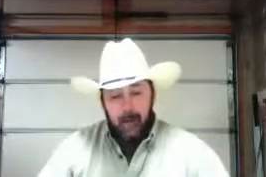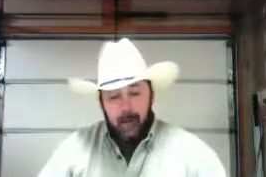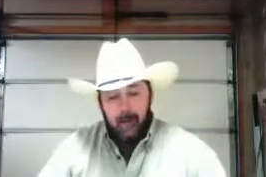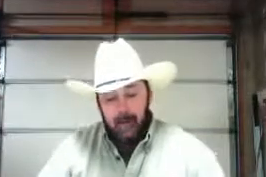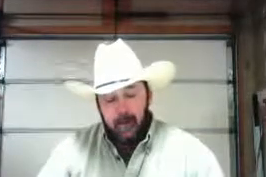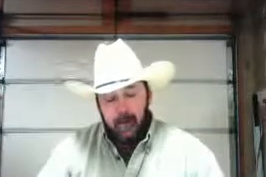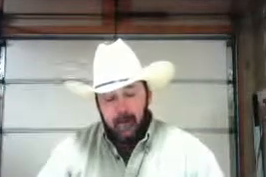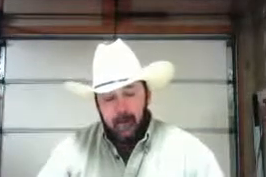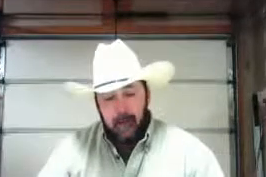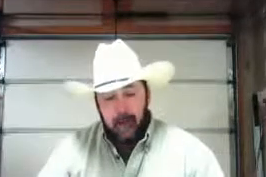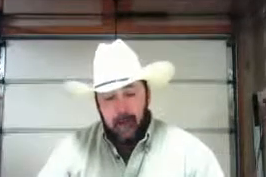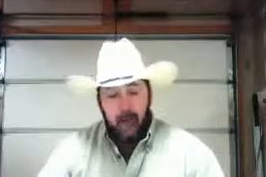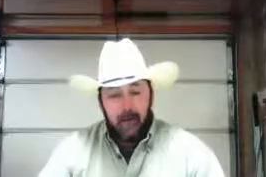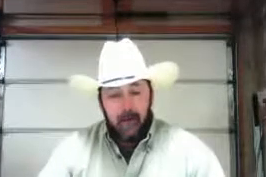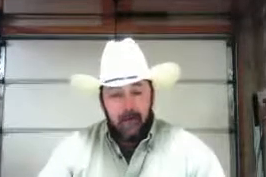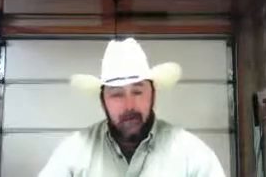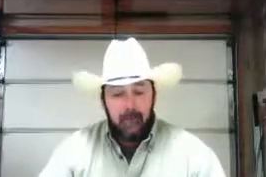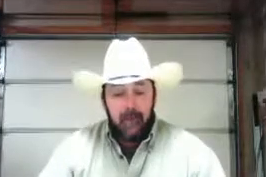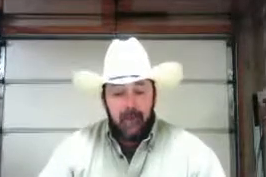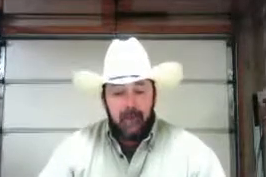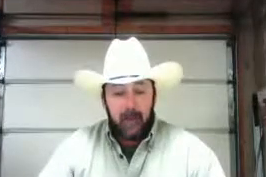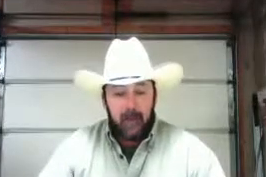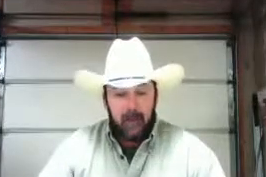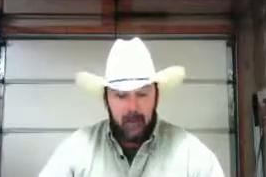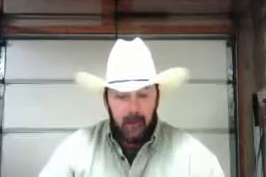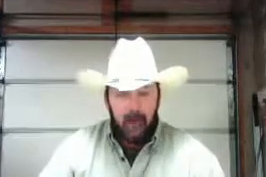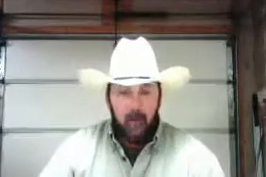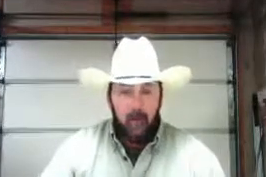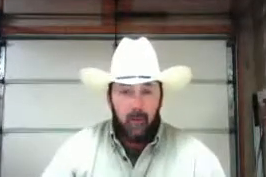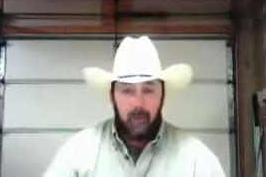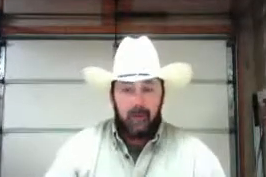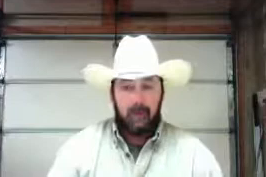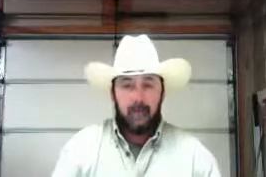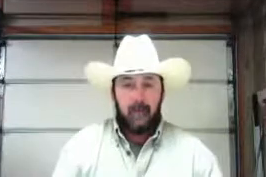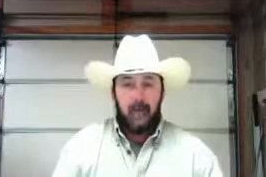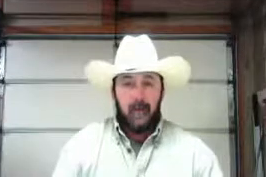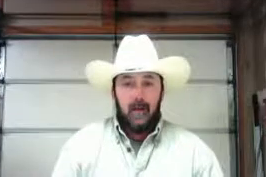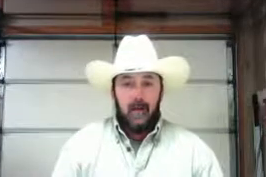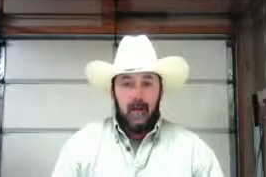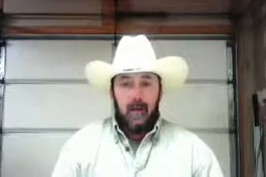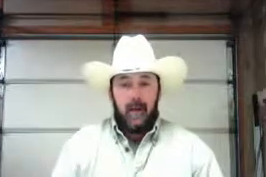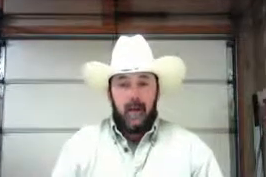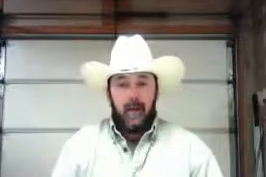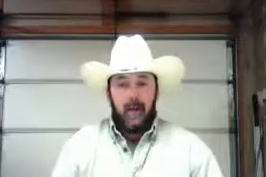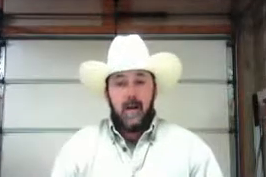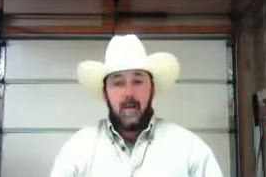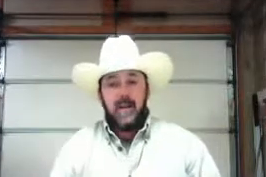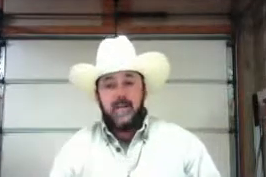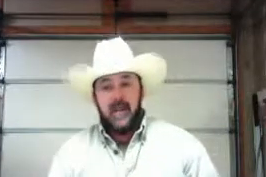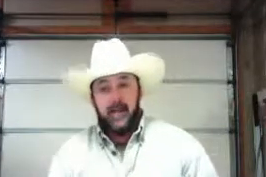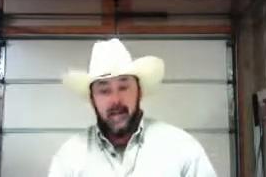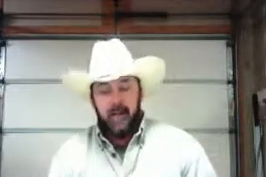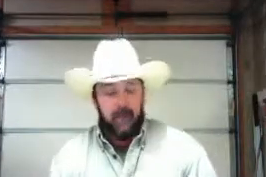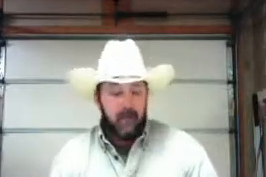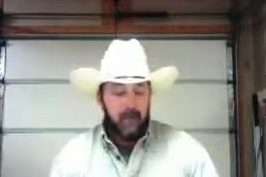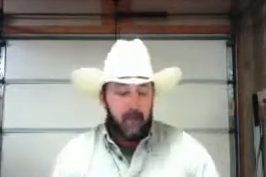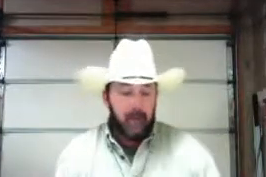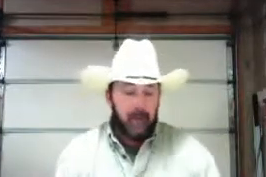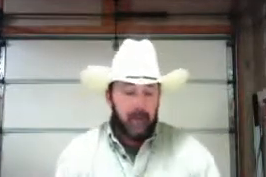I mean, I'm not gonna get this person killed. You know, you're not gonna feed his family if I bring him out